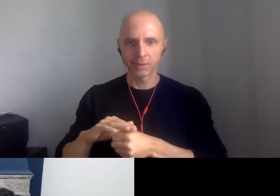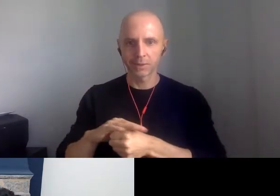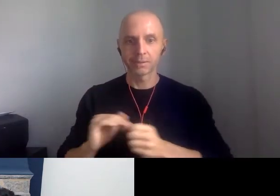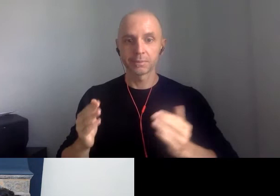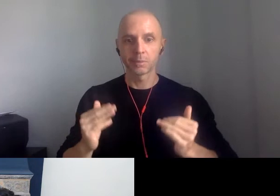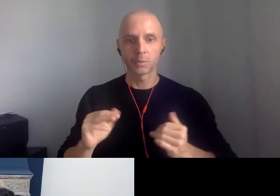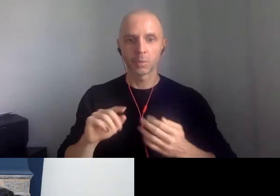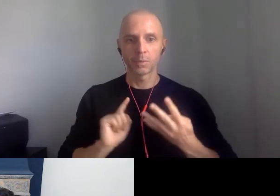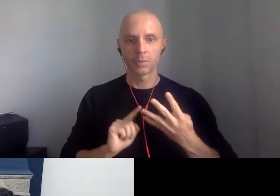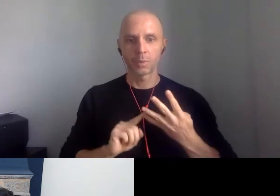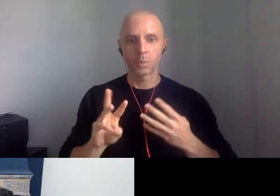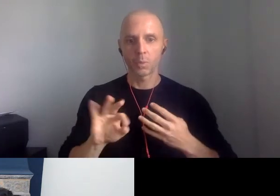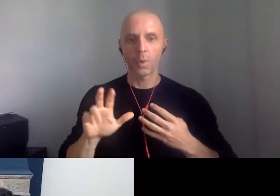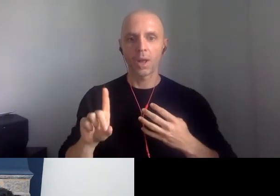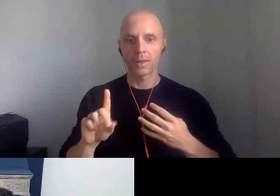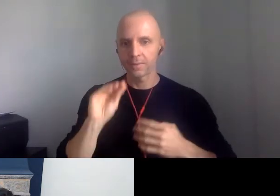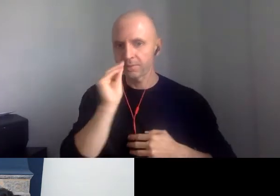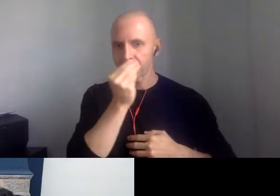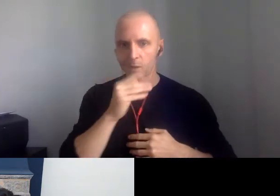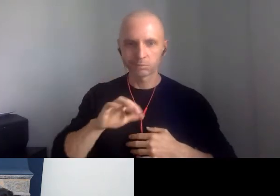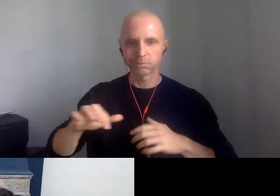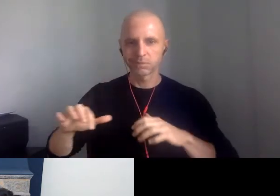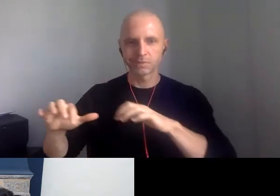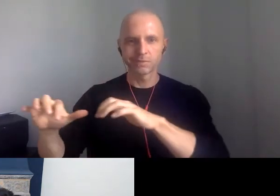wildflower meadows, and herds of deer.